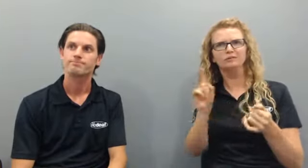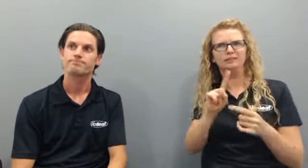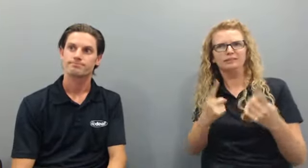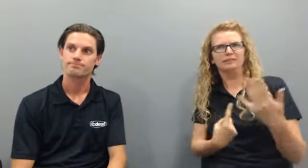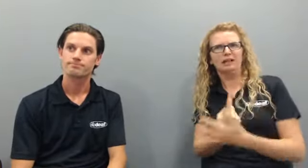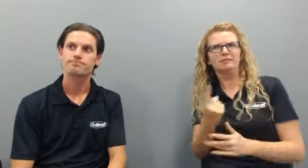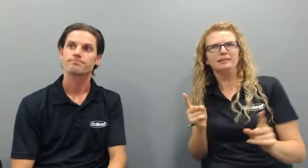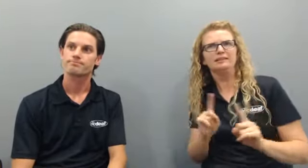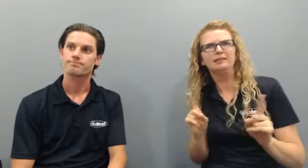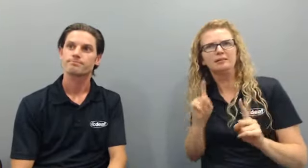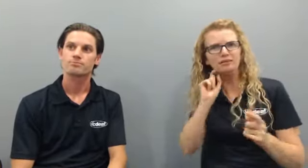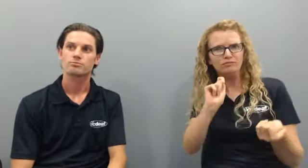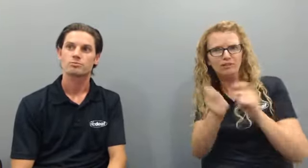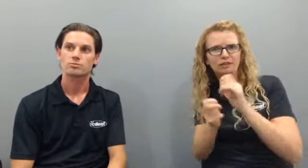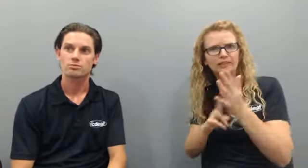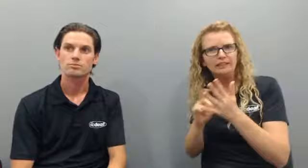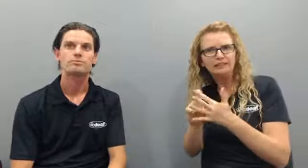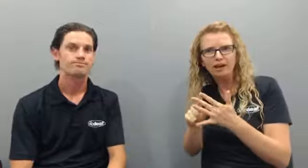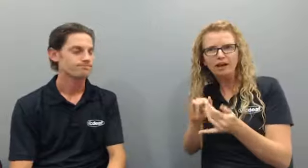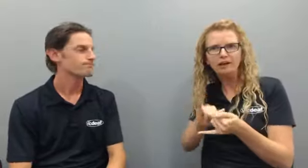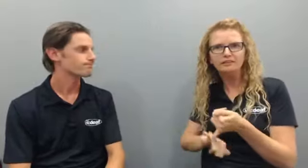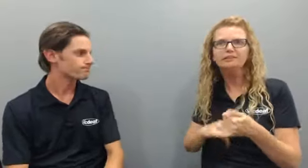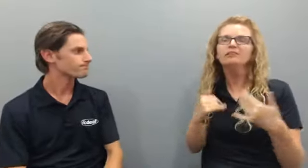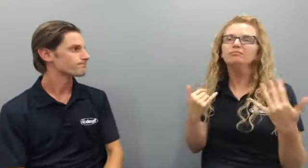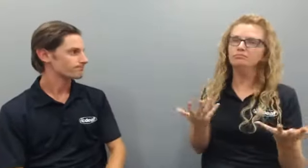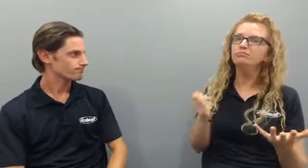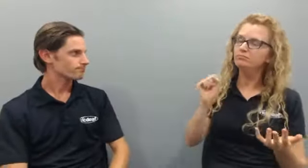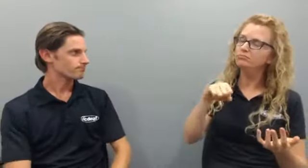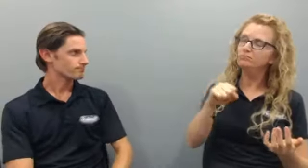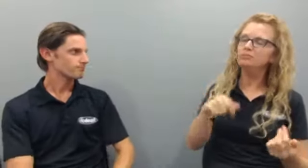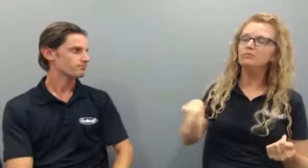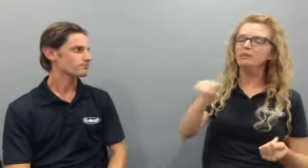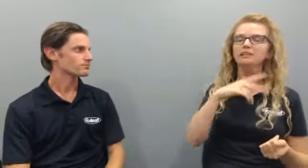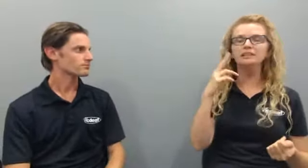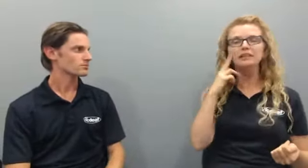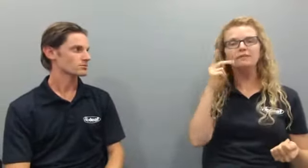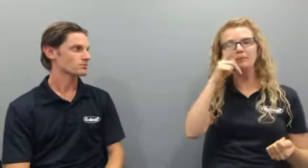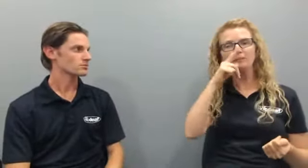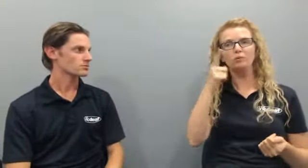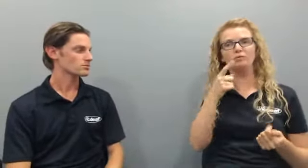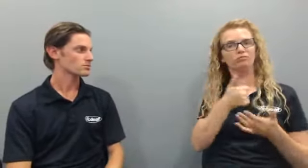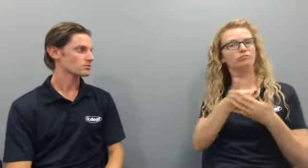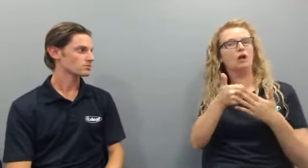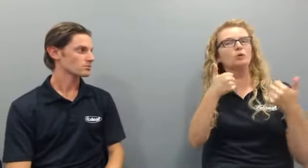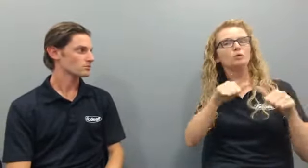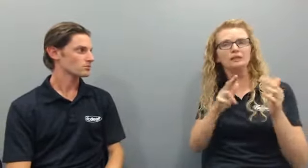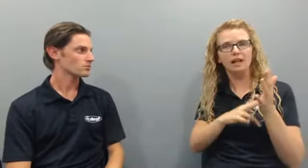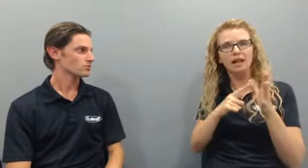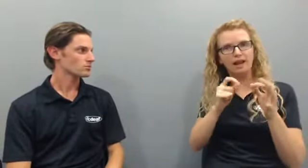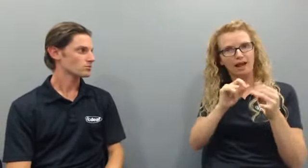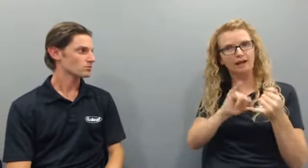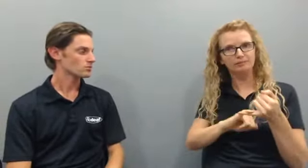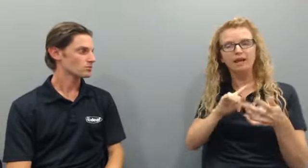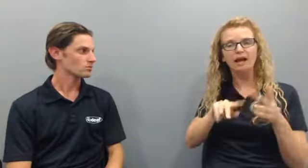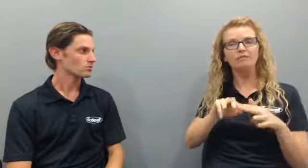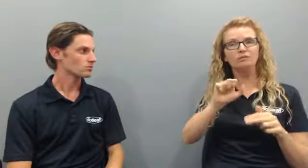NABs. So what's happening with NABs? Will that be absorbed by the NDIS? Deaf people who regularly use NABs